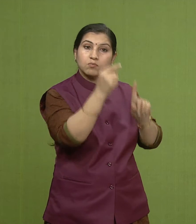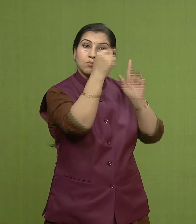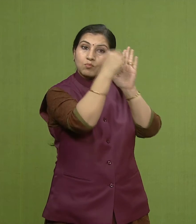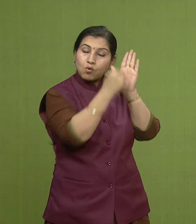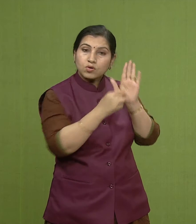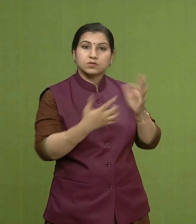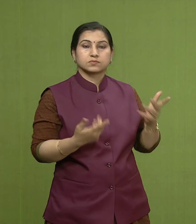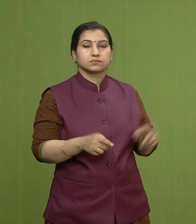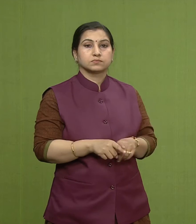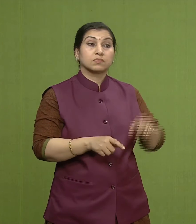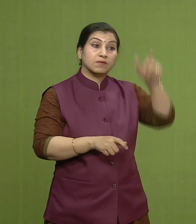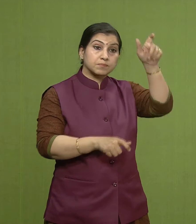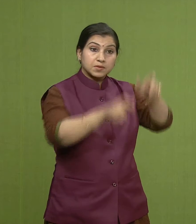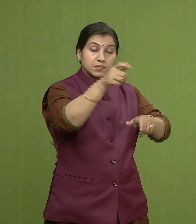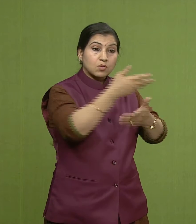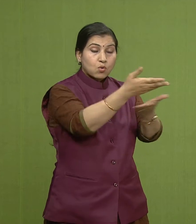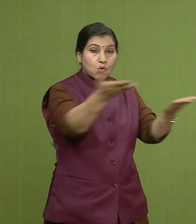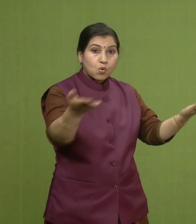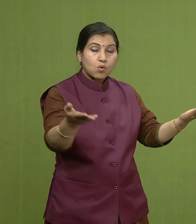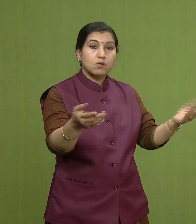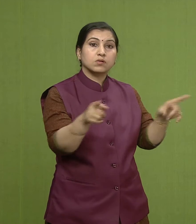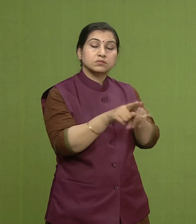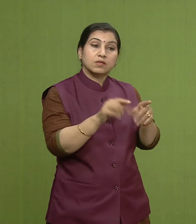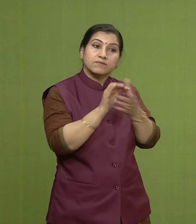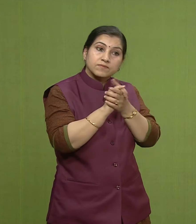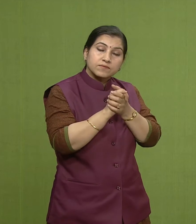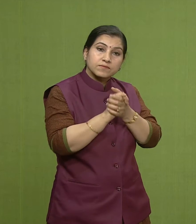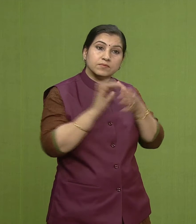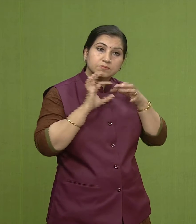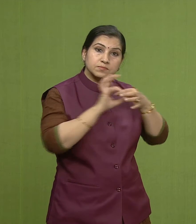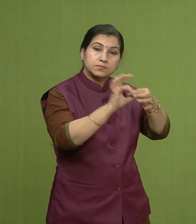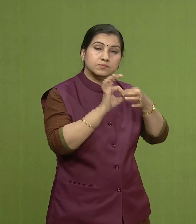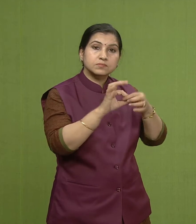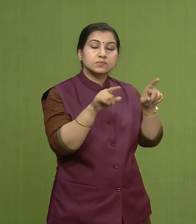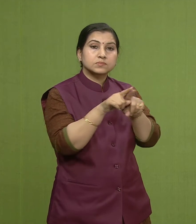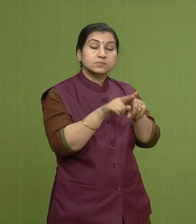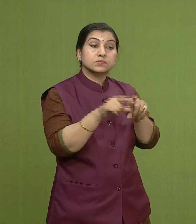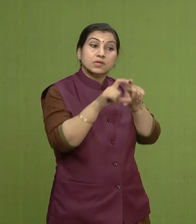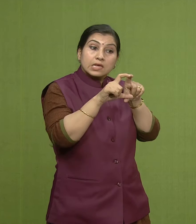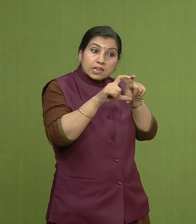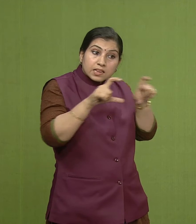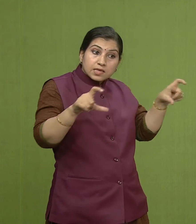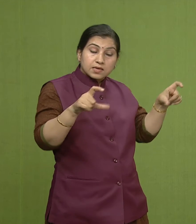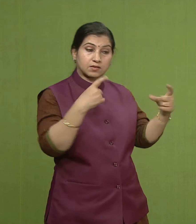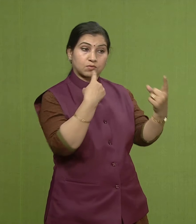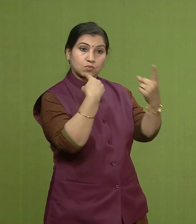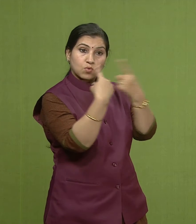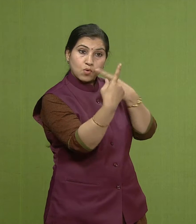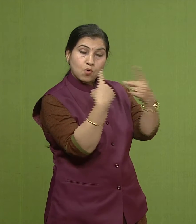treat each other fairly, and forgive one another after clarifying the misunderstanding.